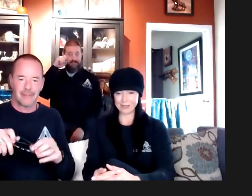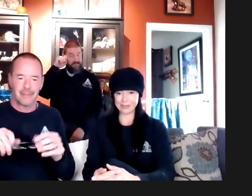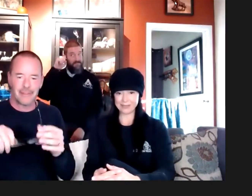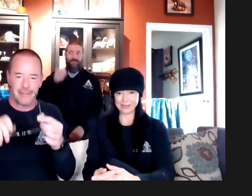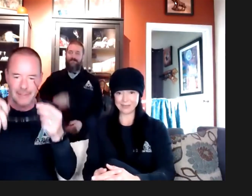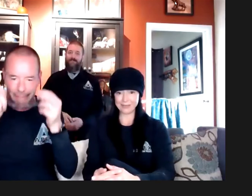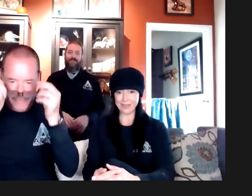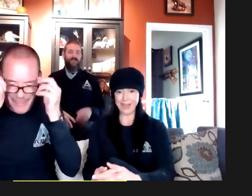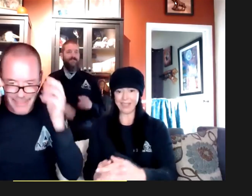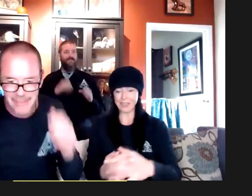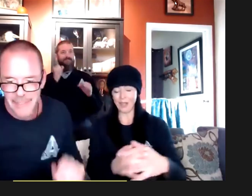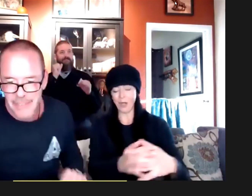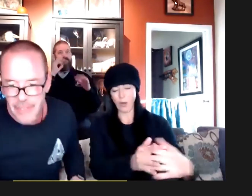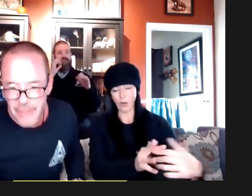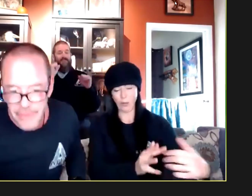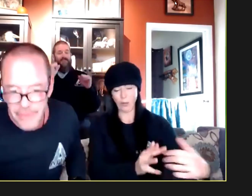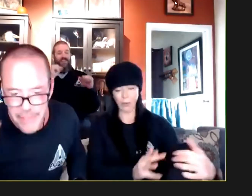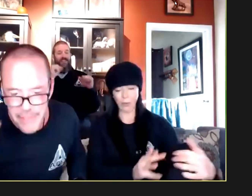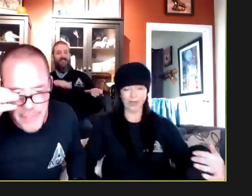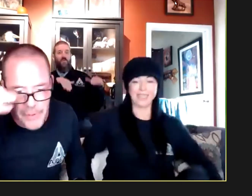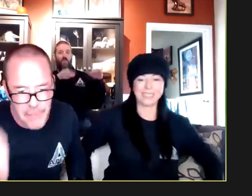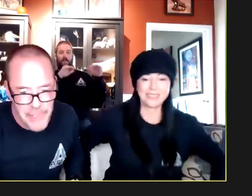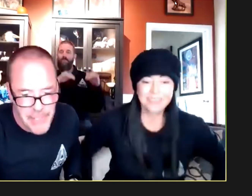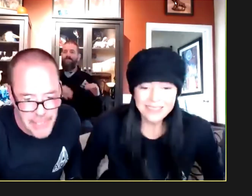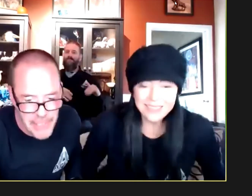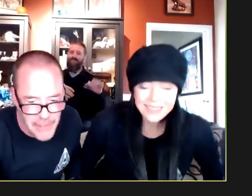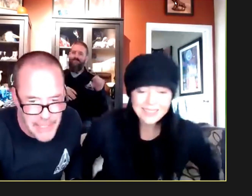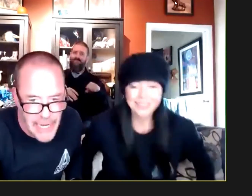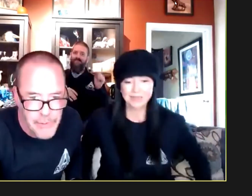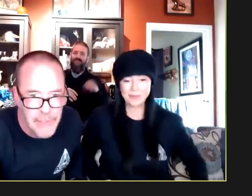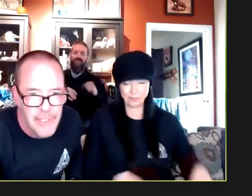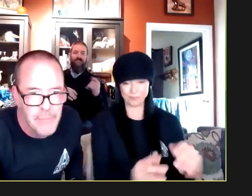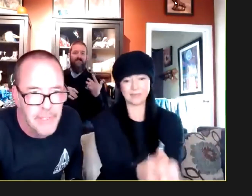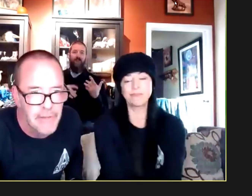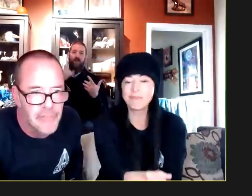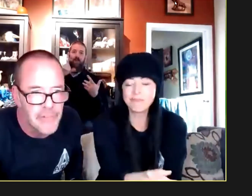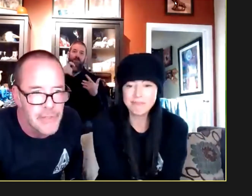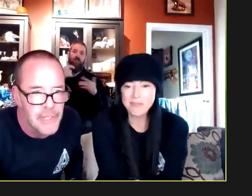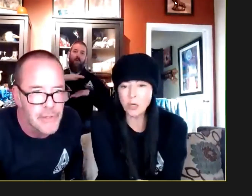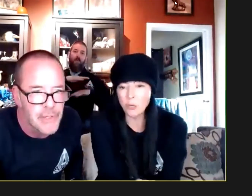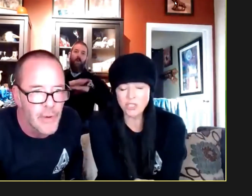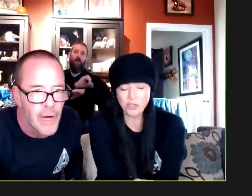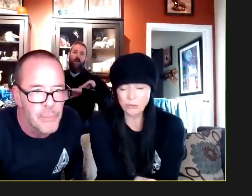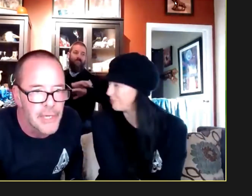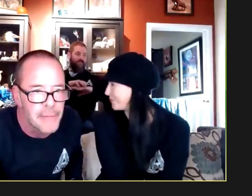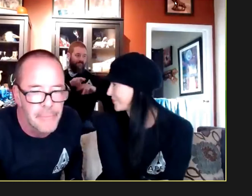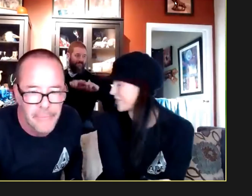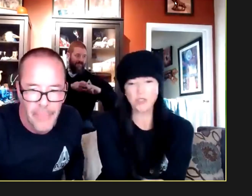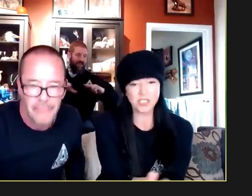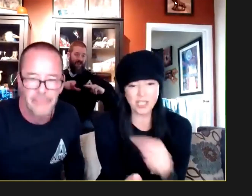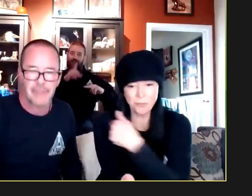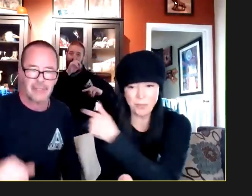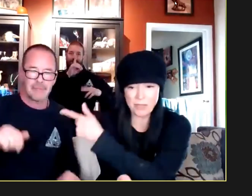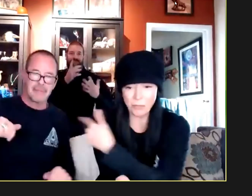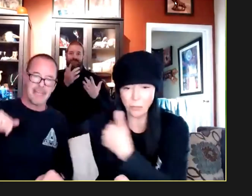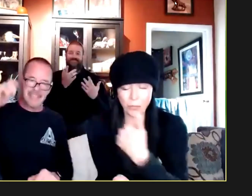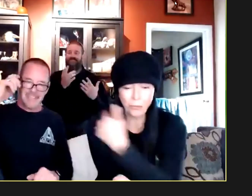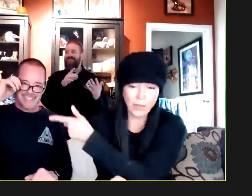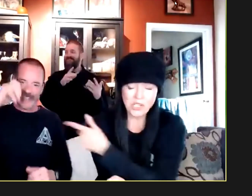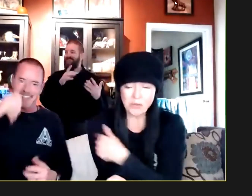are. Yeah. They were supposed to be sitting here on the couch with us, but they're refusing to cooperate. So they're just gonna